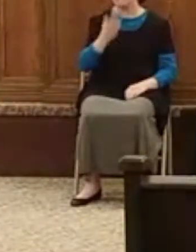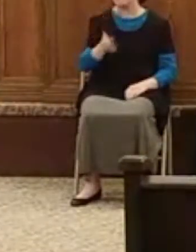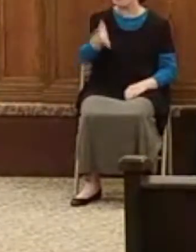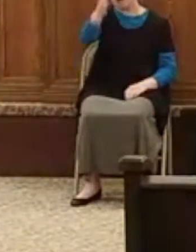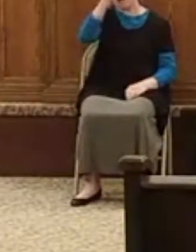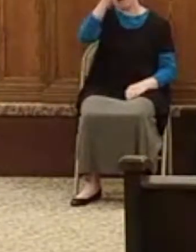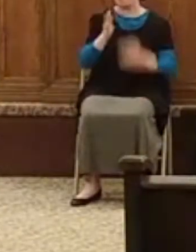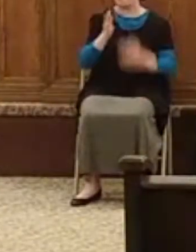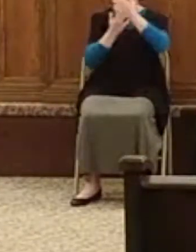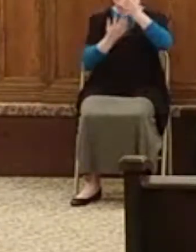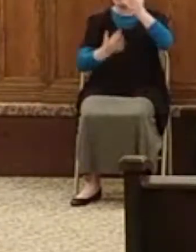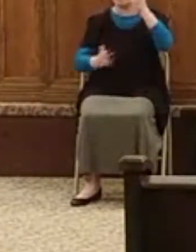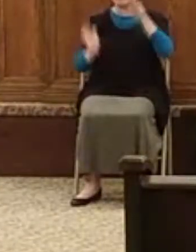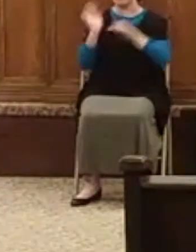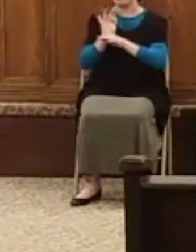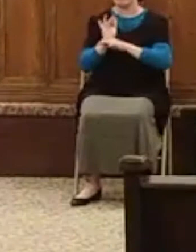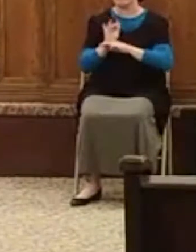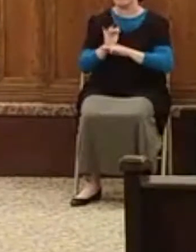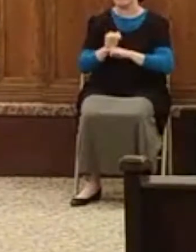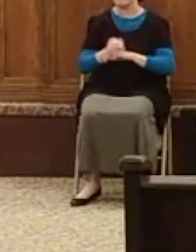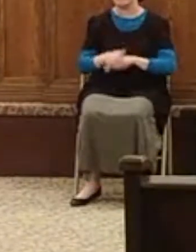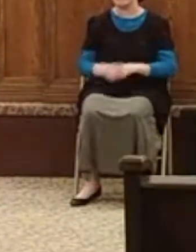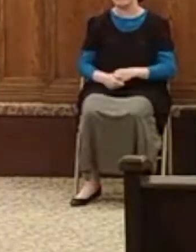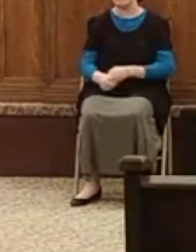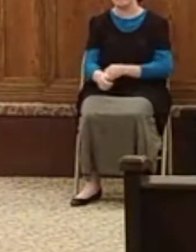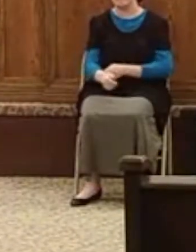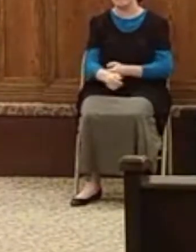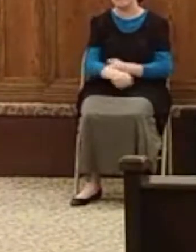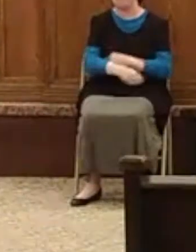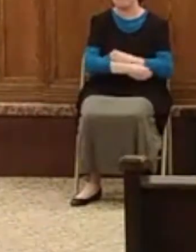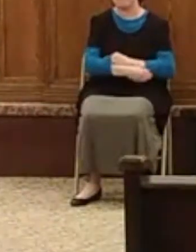Thank God for the blood tonight.